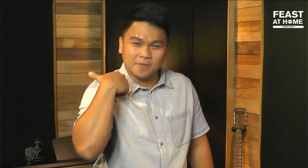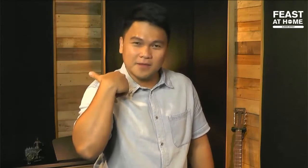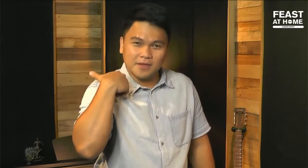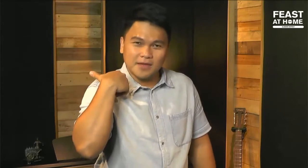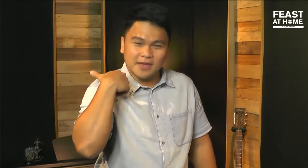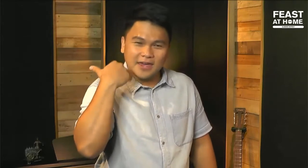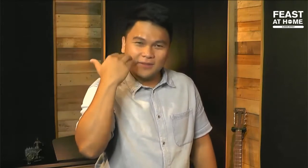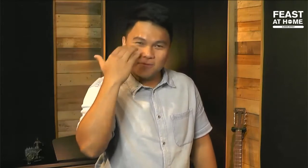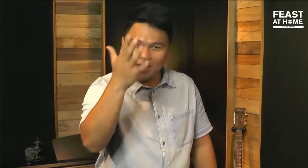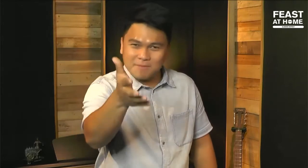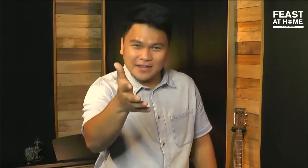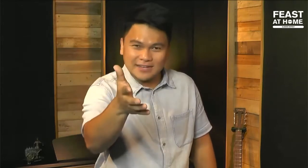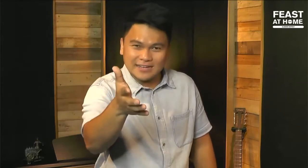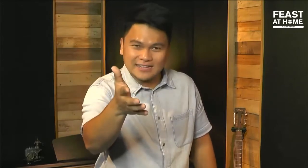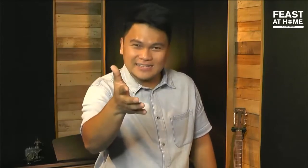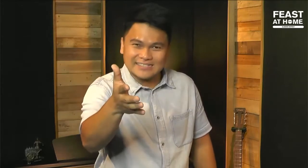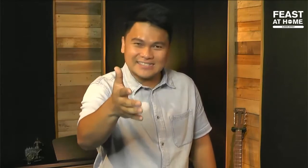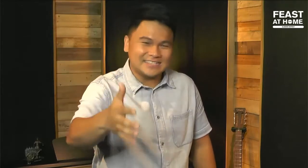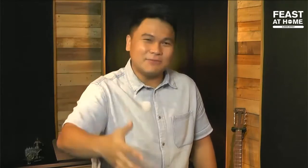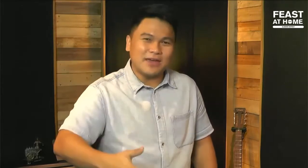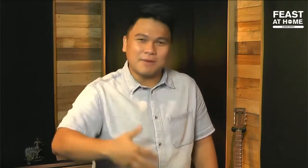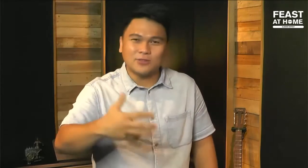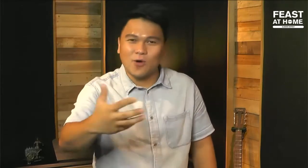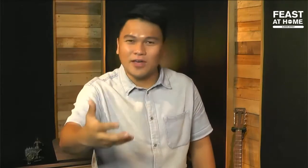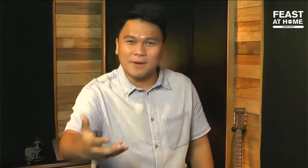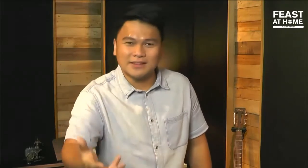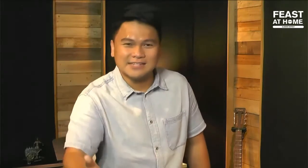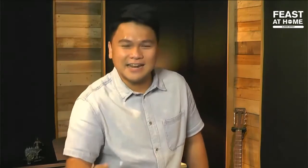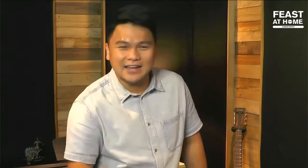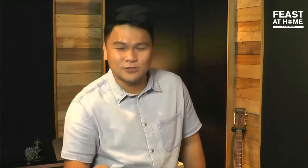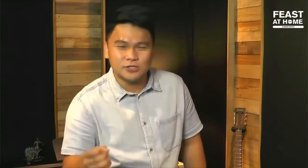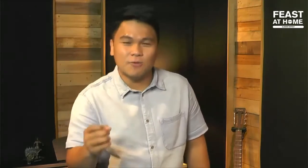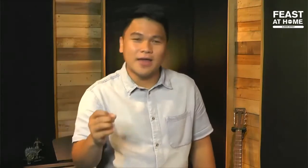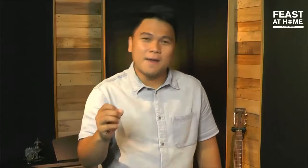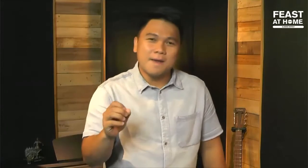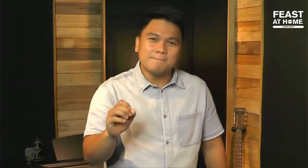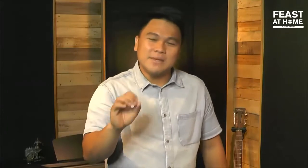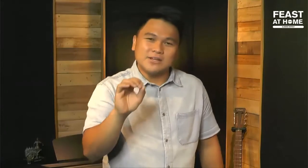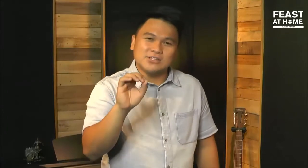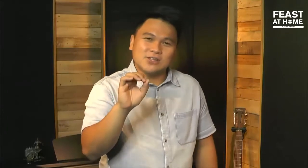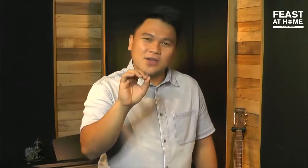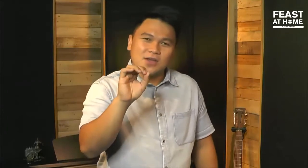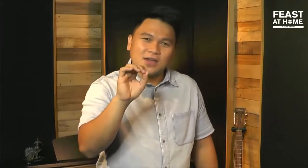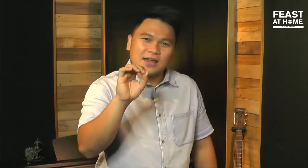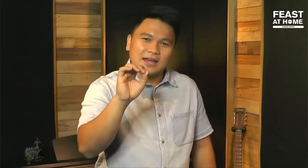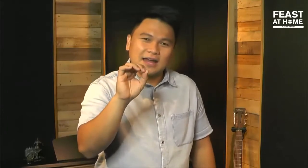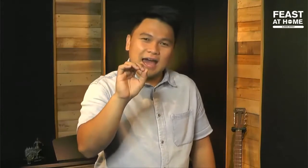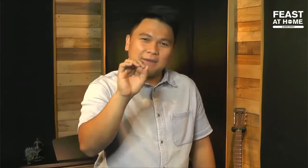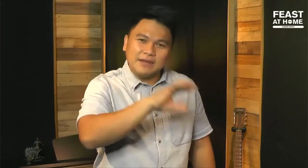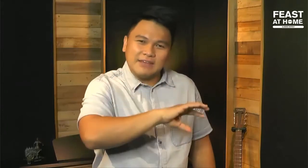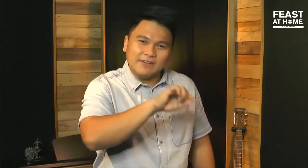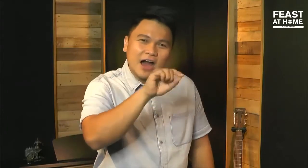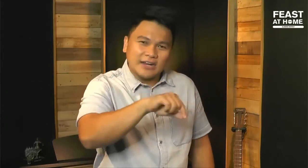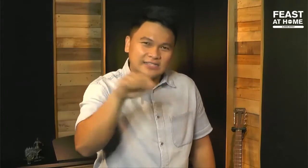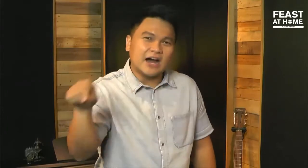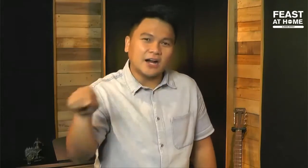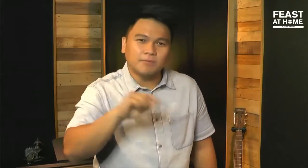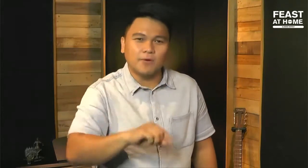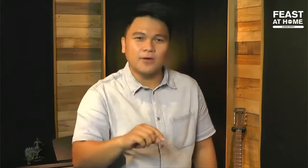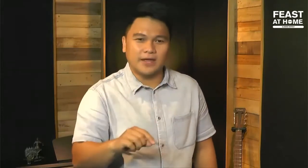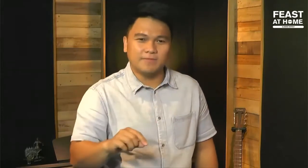mo. And why am I talking about this analogy? Why? Because I believe God